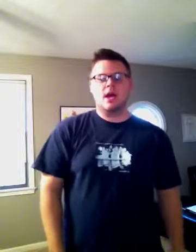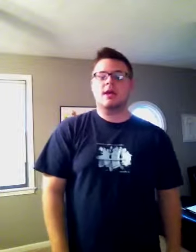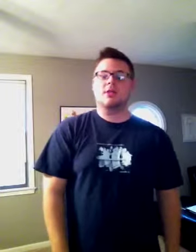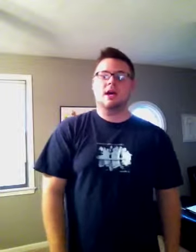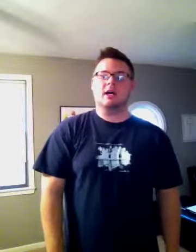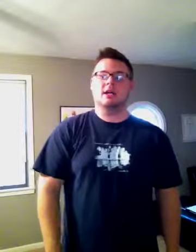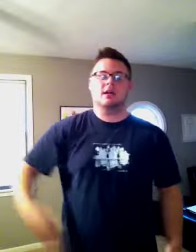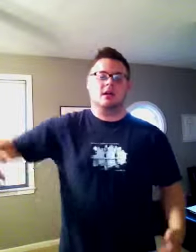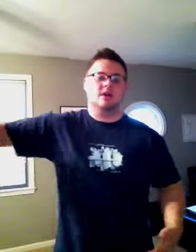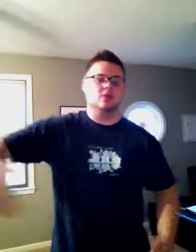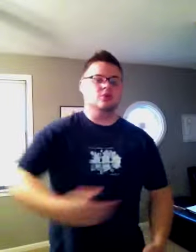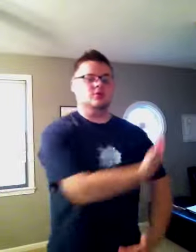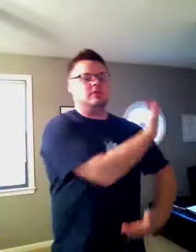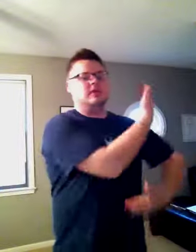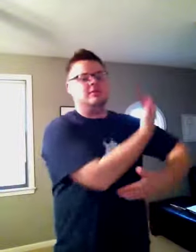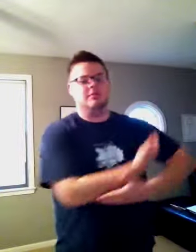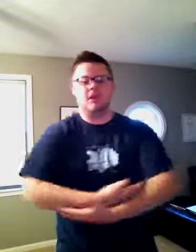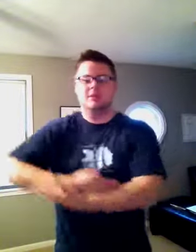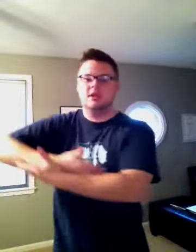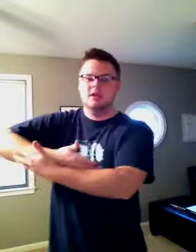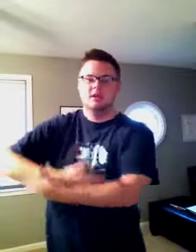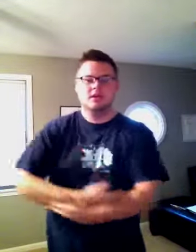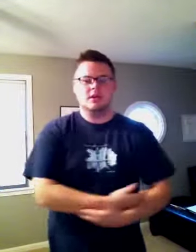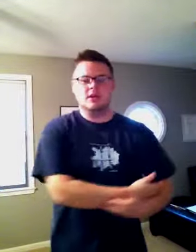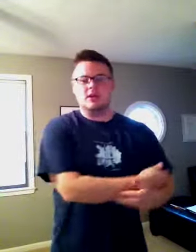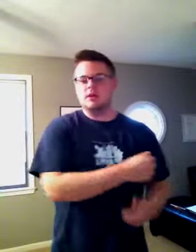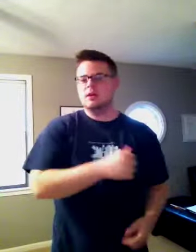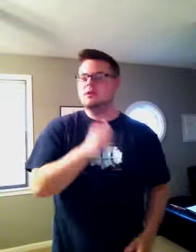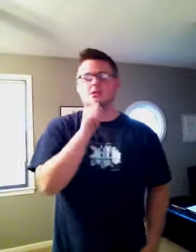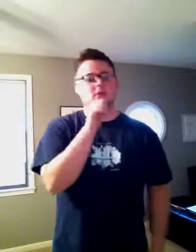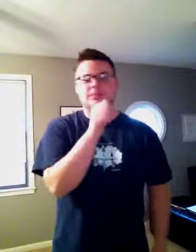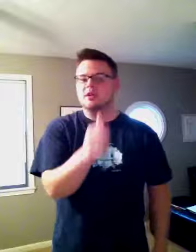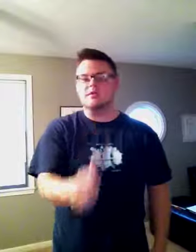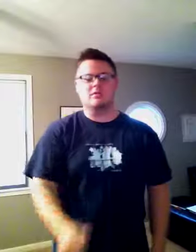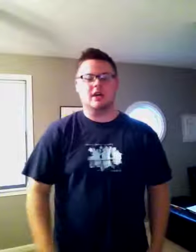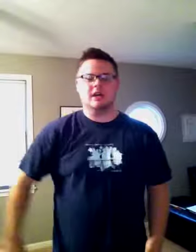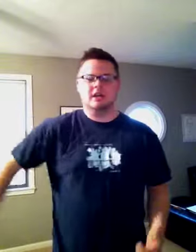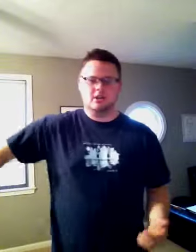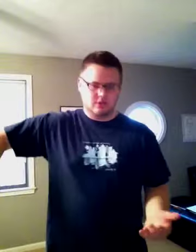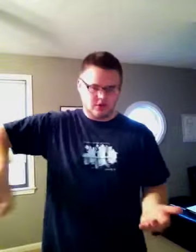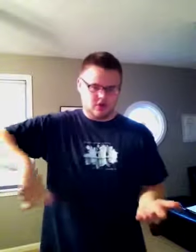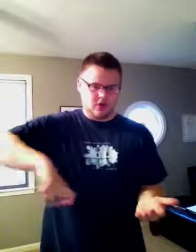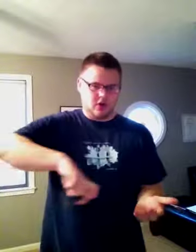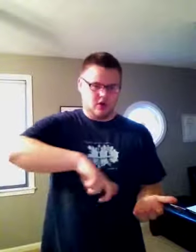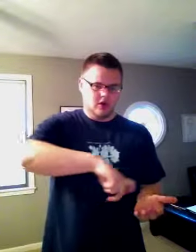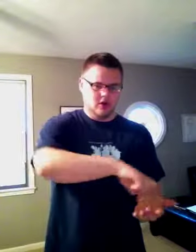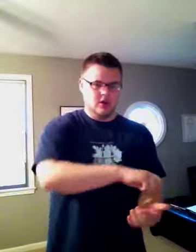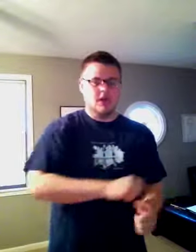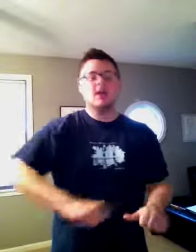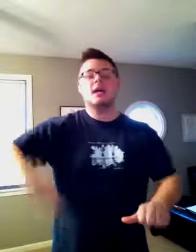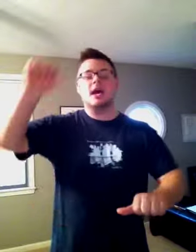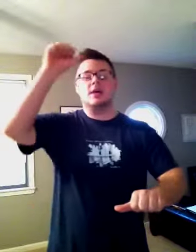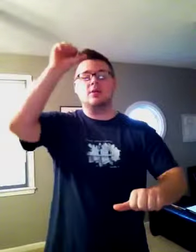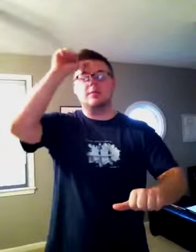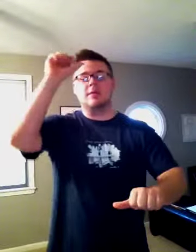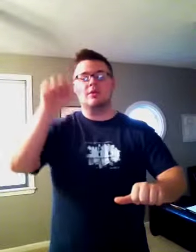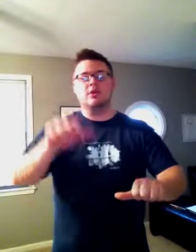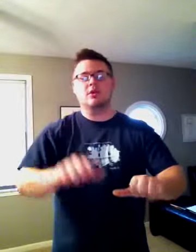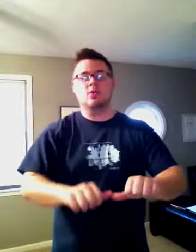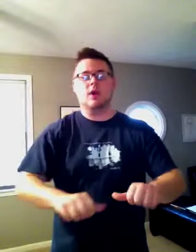And like a newborn baby, don't be afraid to crawl. And remember, when